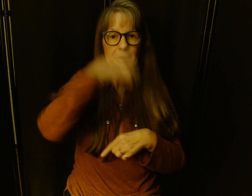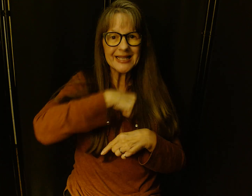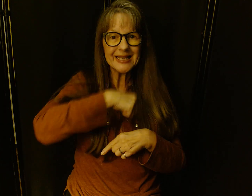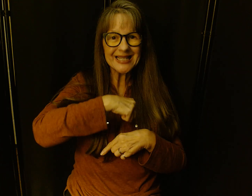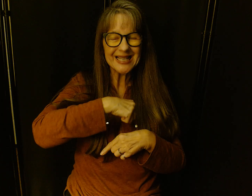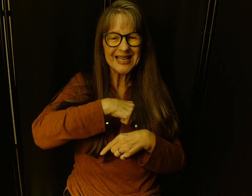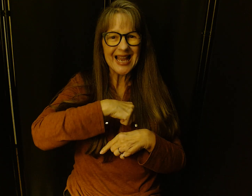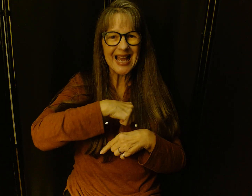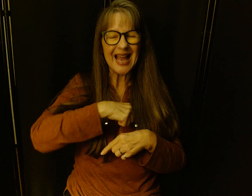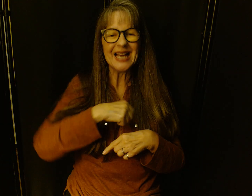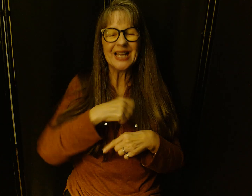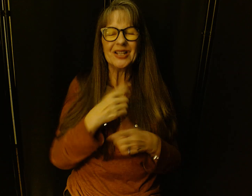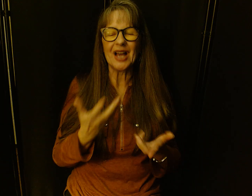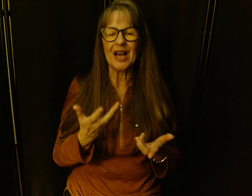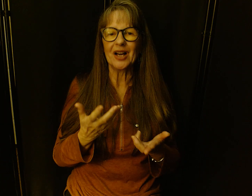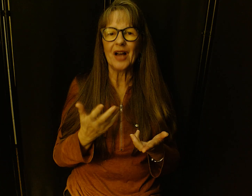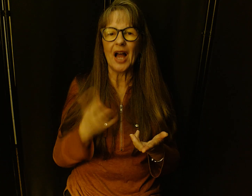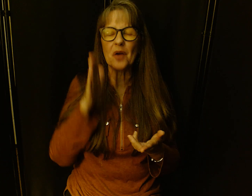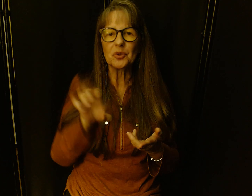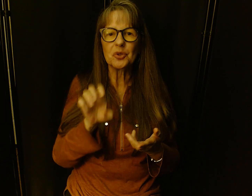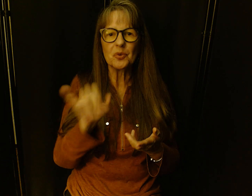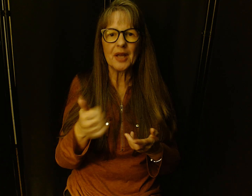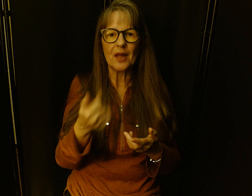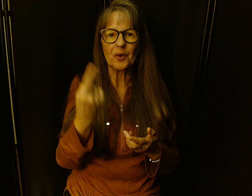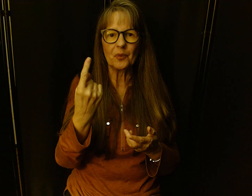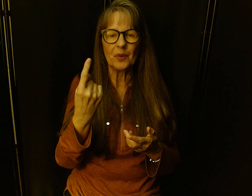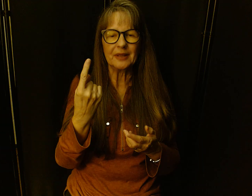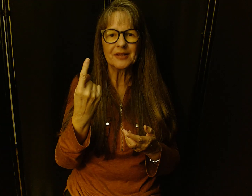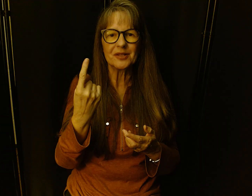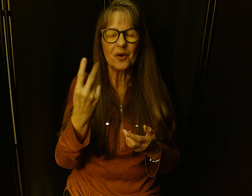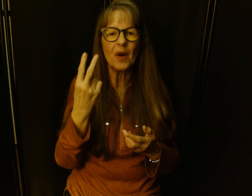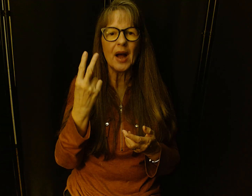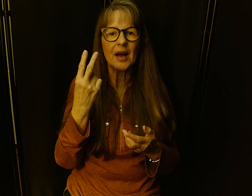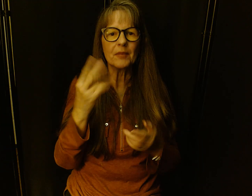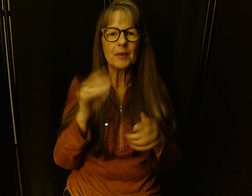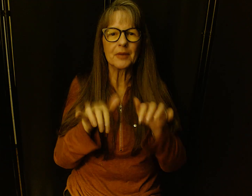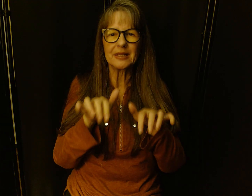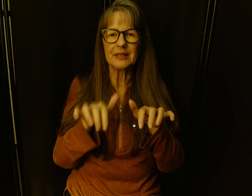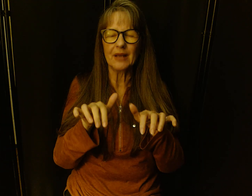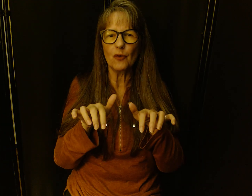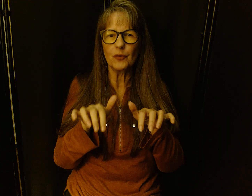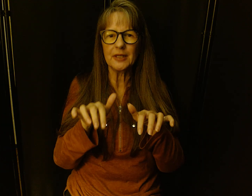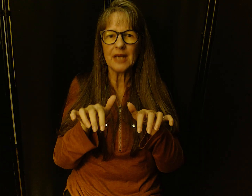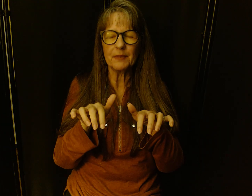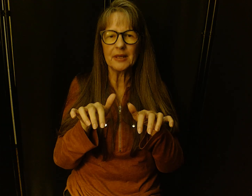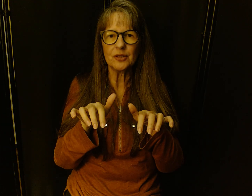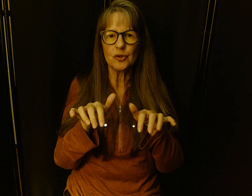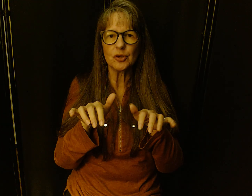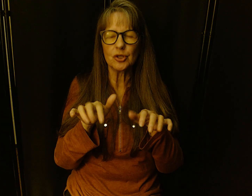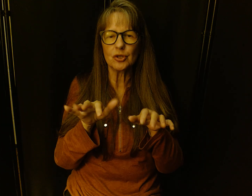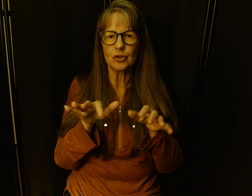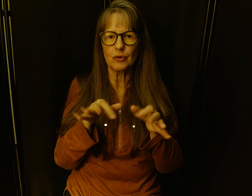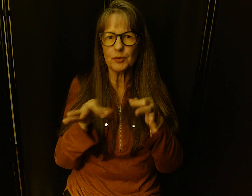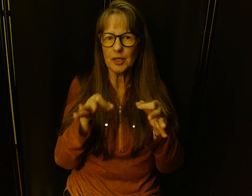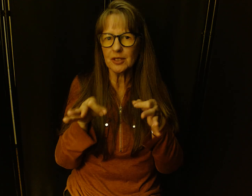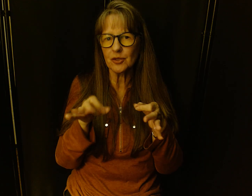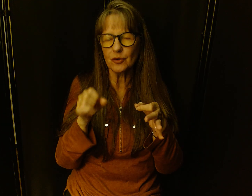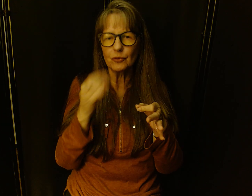missed, and I will do another one. So I'm going to hopefully type it into the description so you'll know